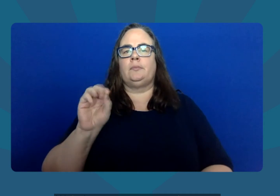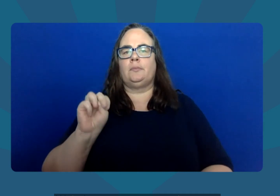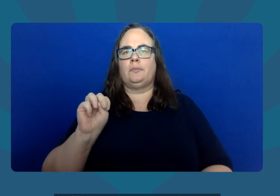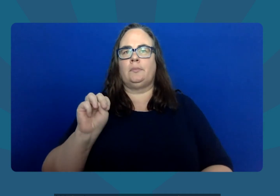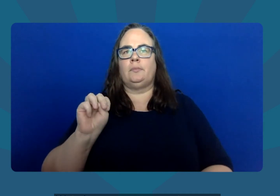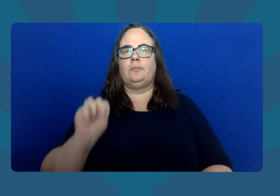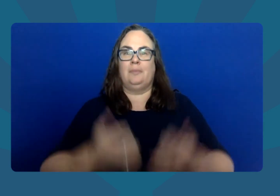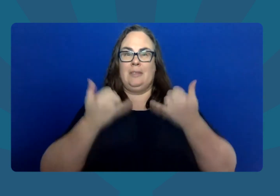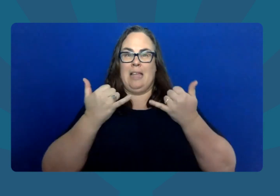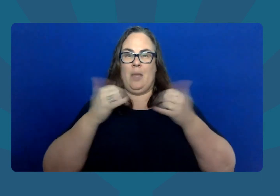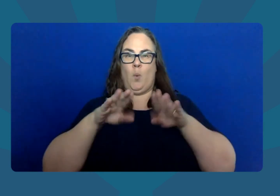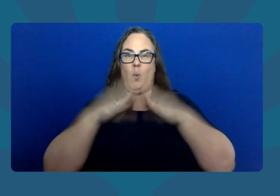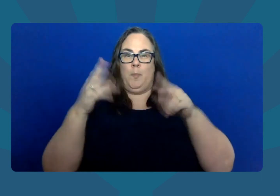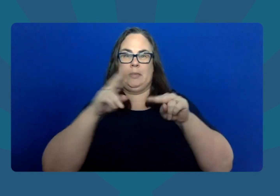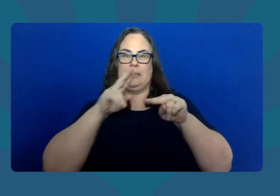www.votemorales.com.